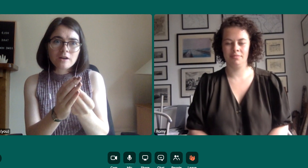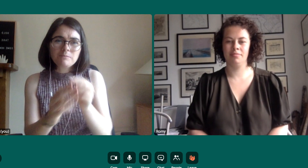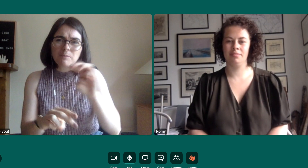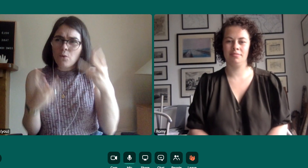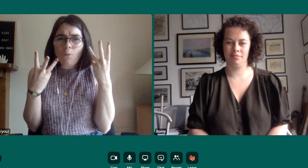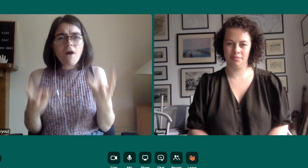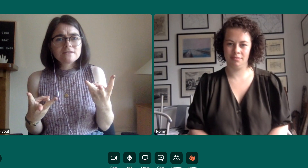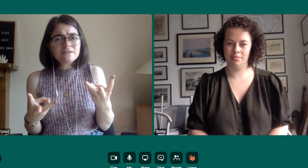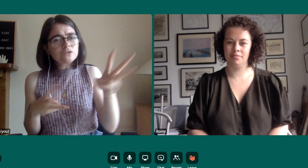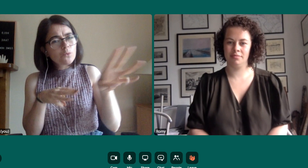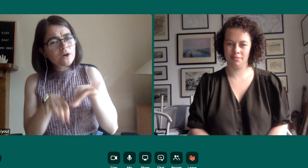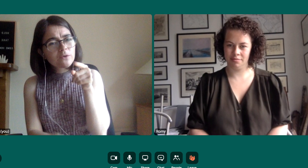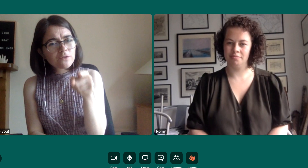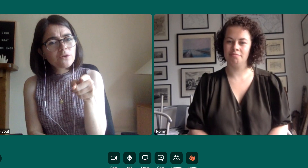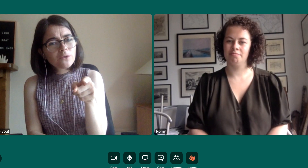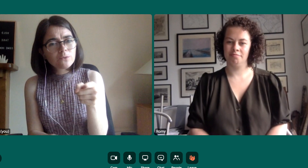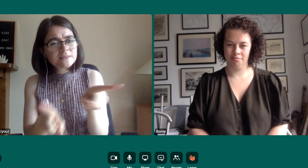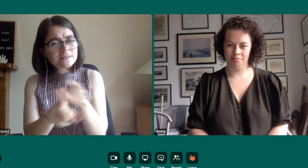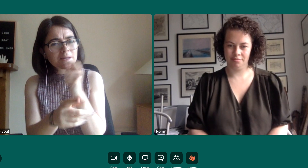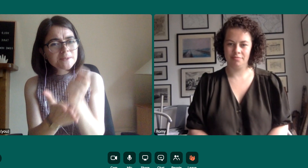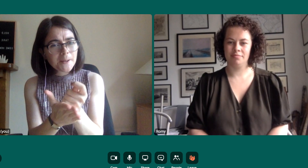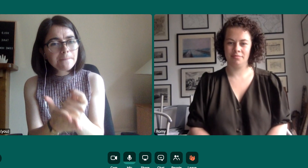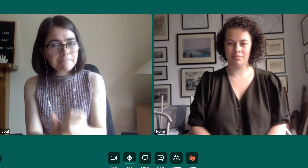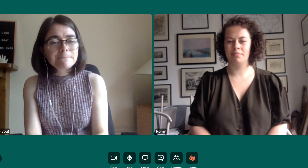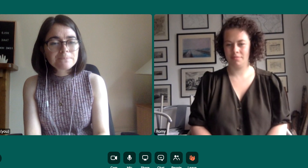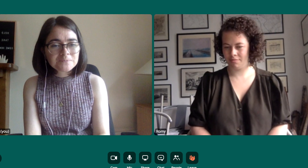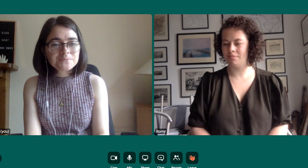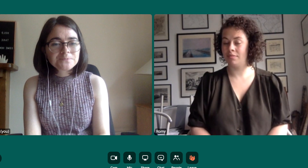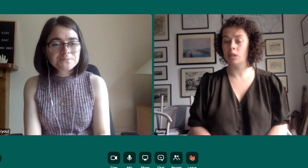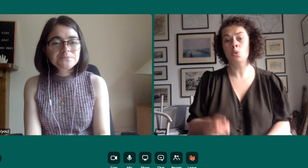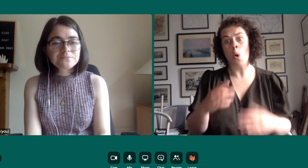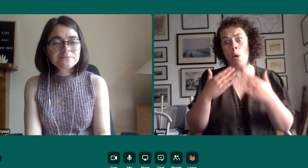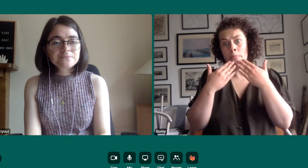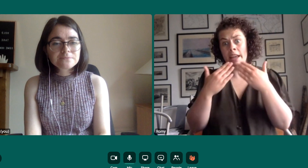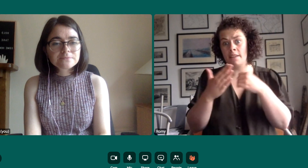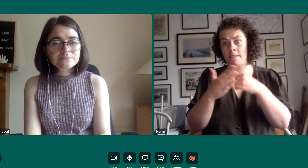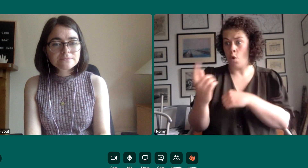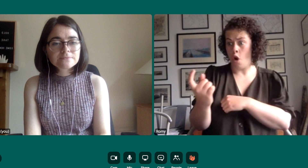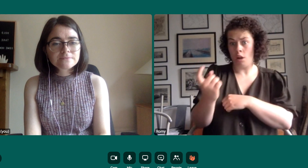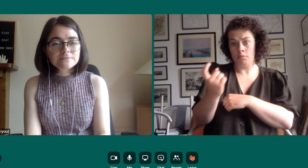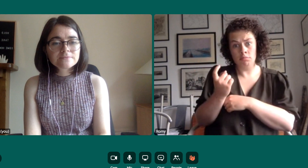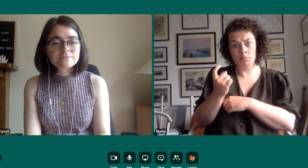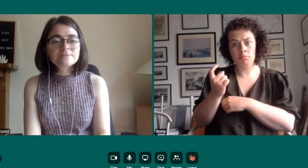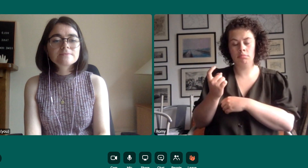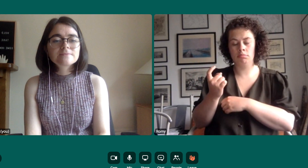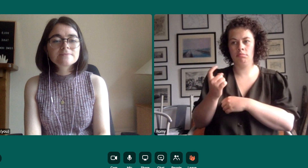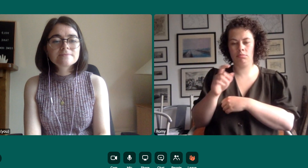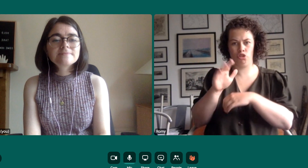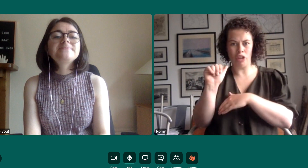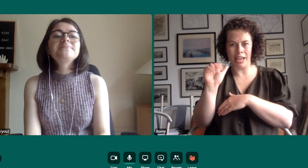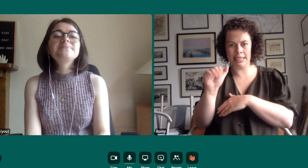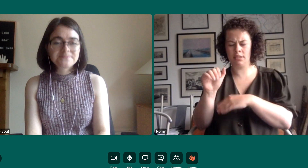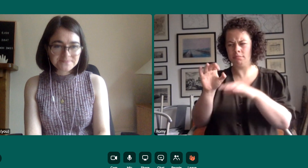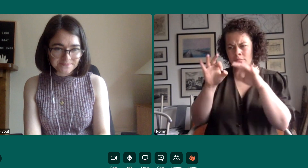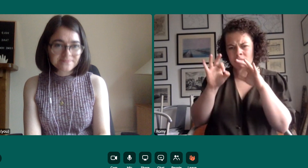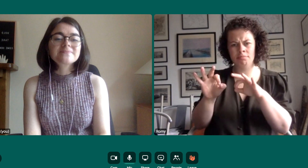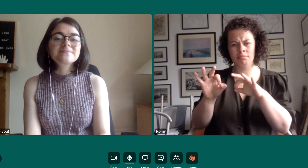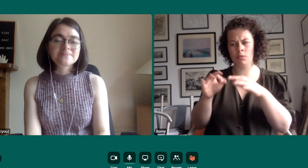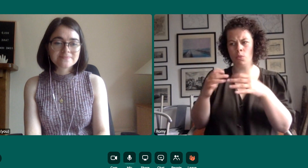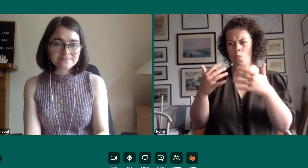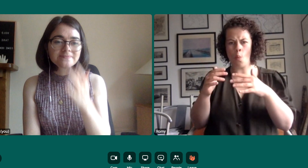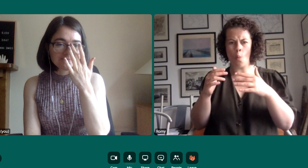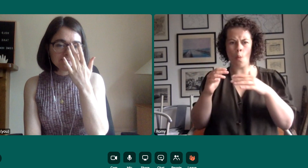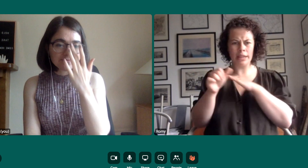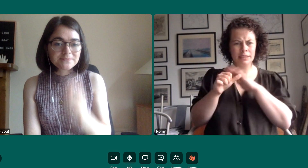we have to do a double thank you to Tracy for coming onto the podcast and being an amazing guest and having such insight into soft skills,